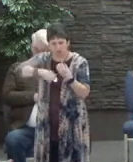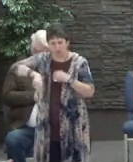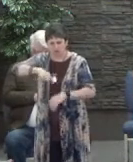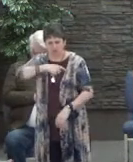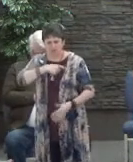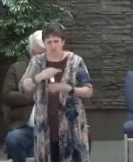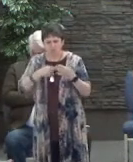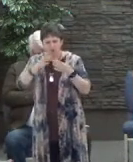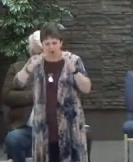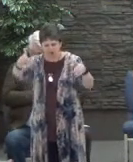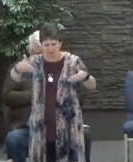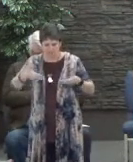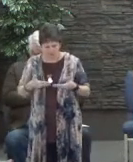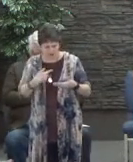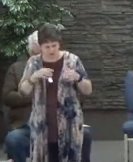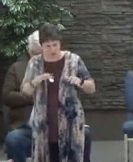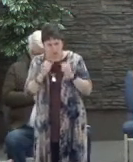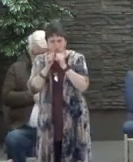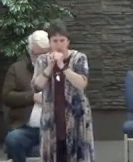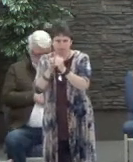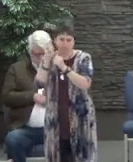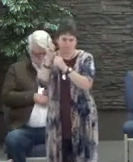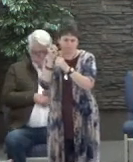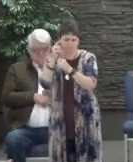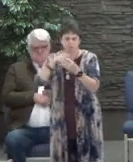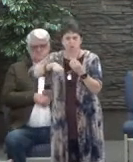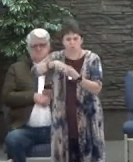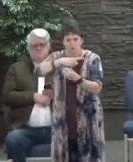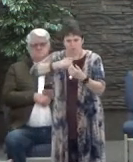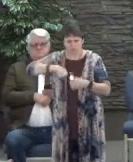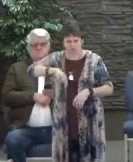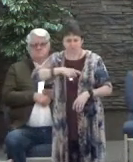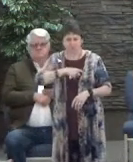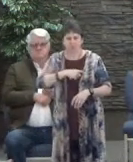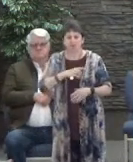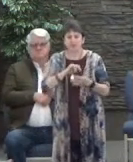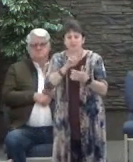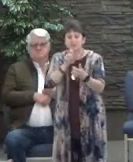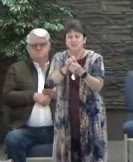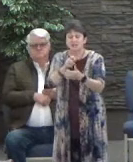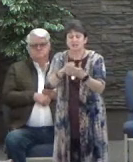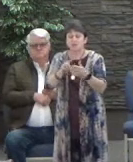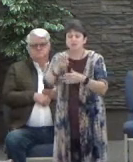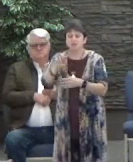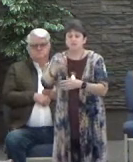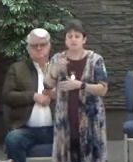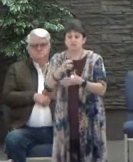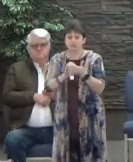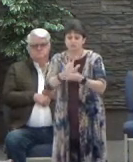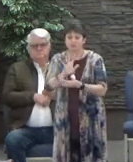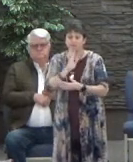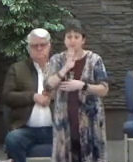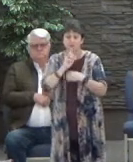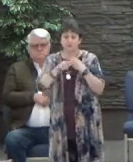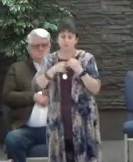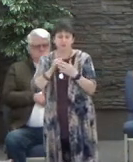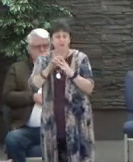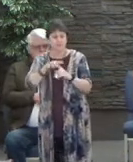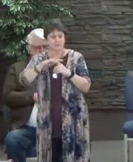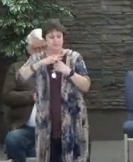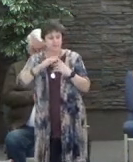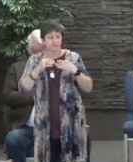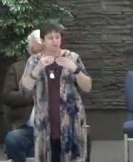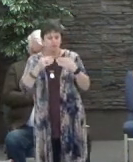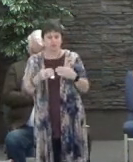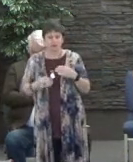and what God is inviting us to do with Him around us. And that's exactly what Ephesians 5 talks about. And this text really builds on